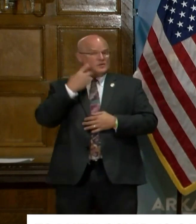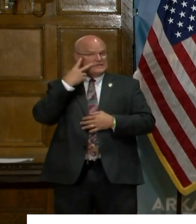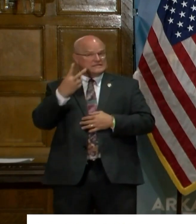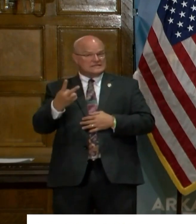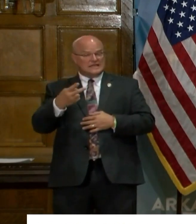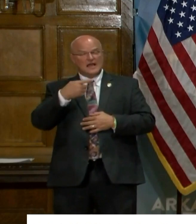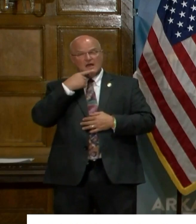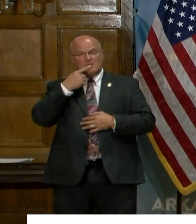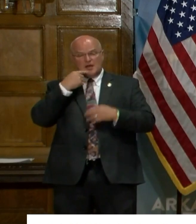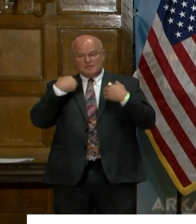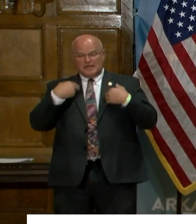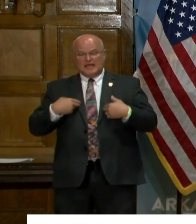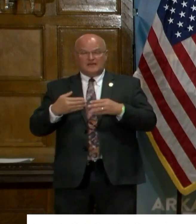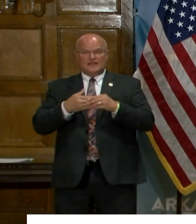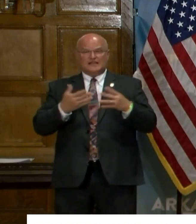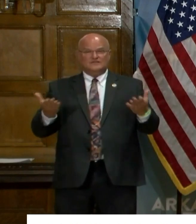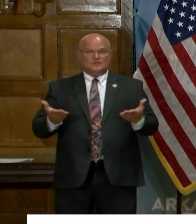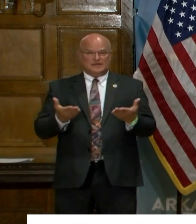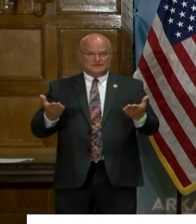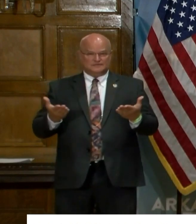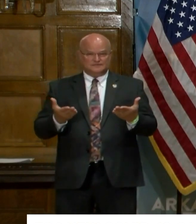and our public health guidance from here.